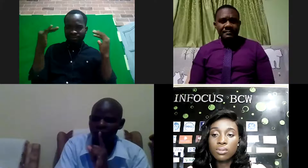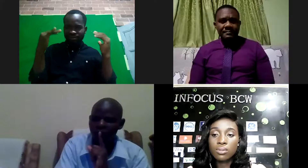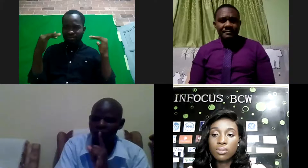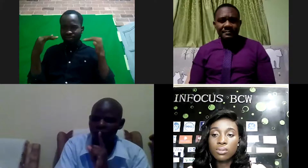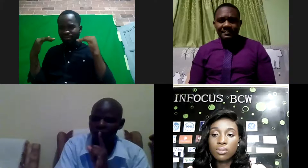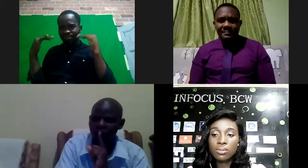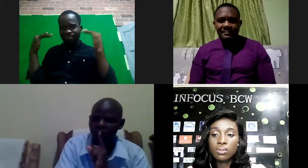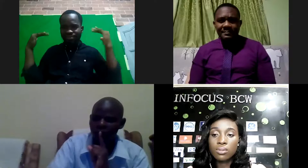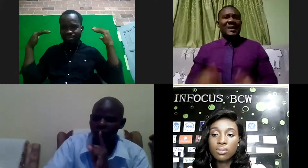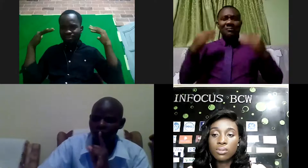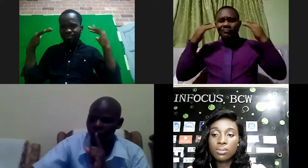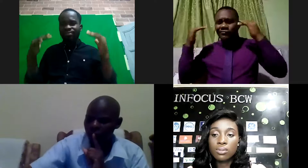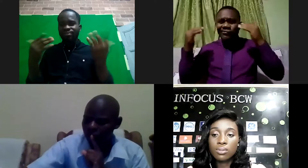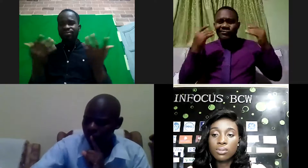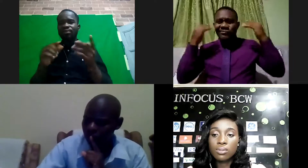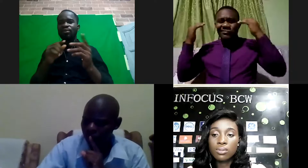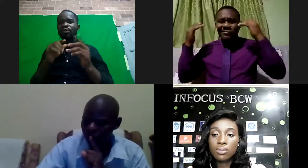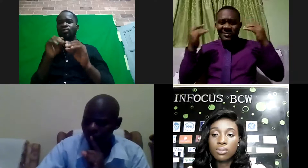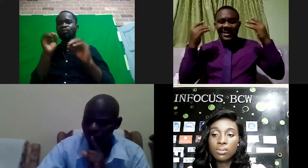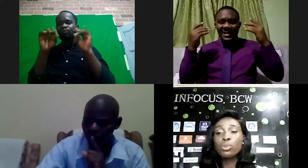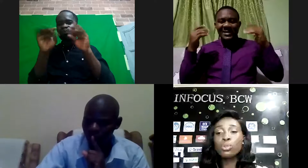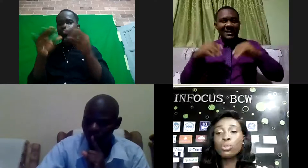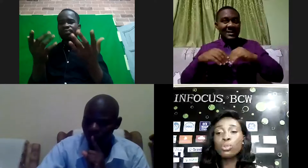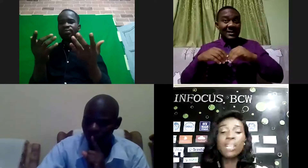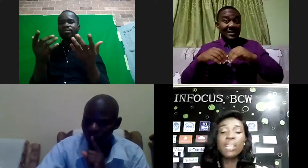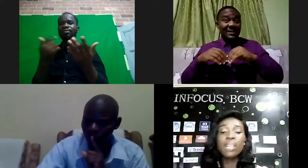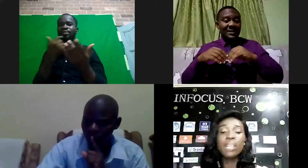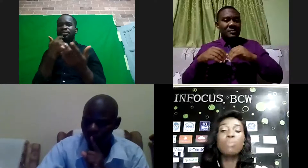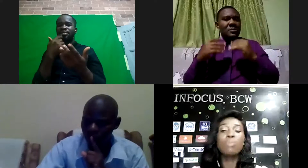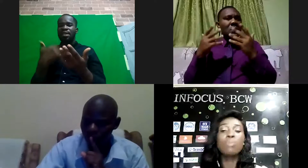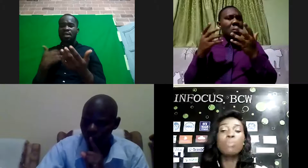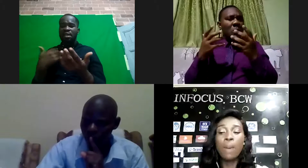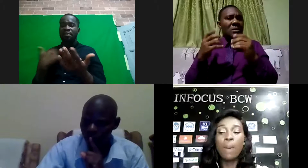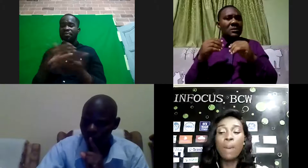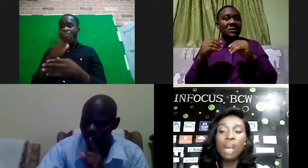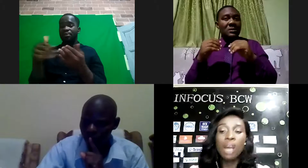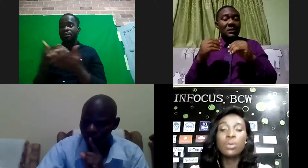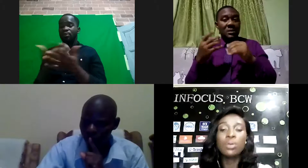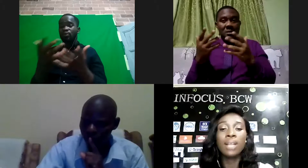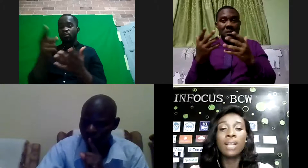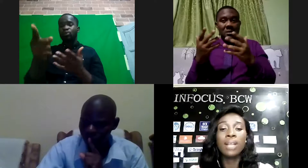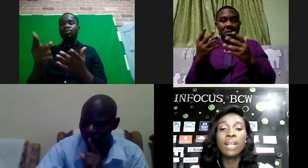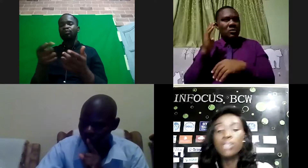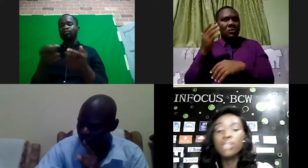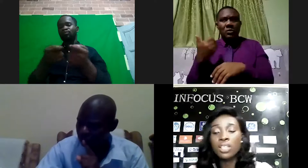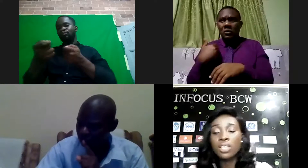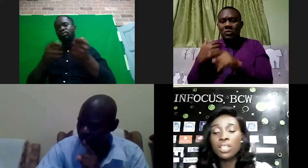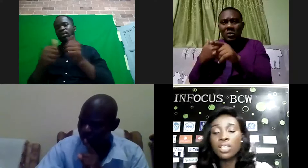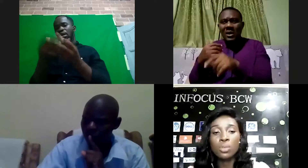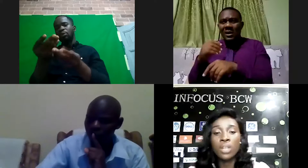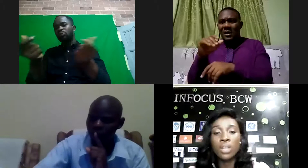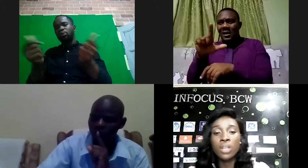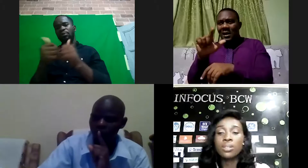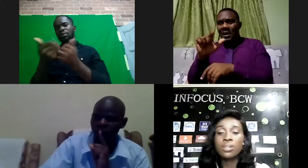your comments that you were shameful about having that. So I would like Mr. Gabriel Luzu to tell us more about how to handle